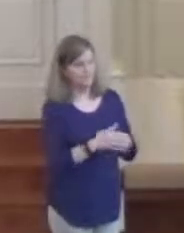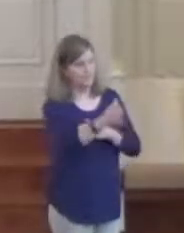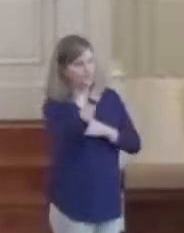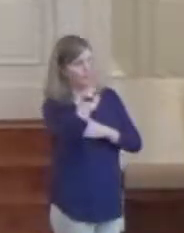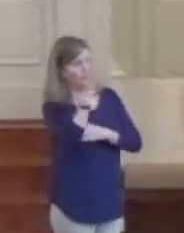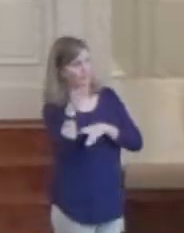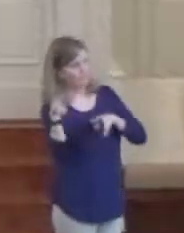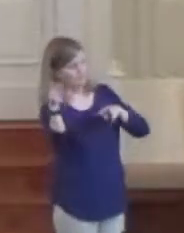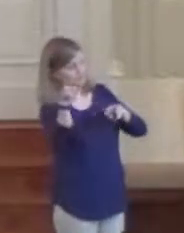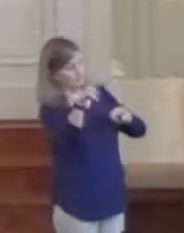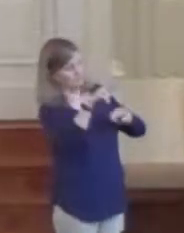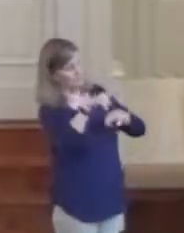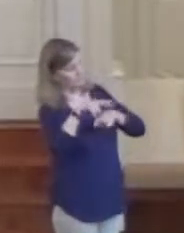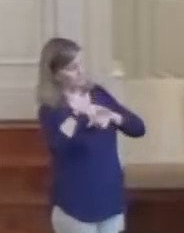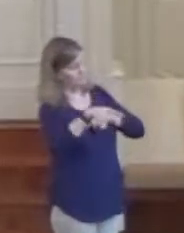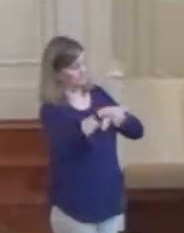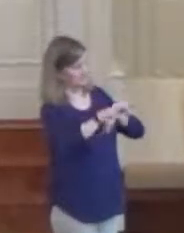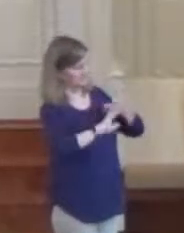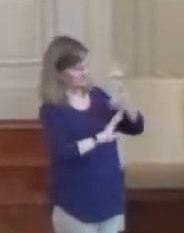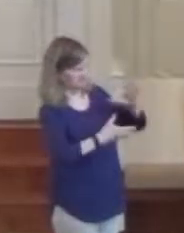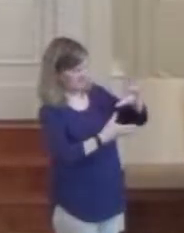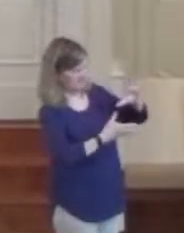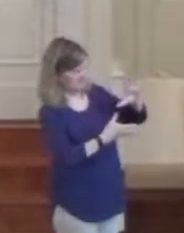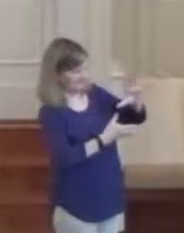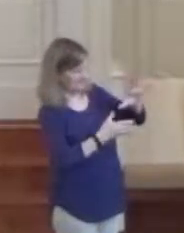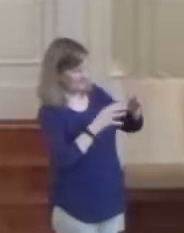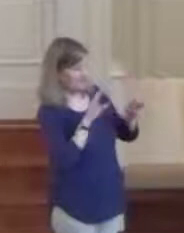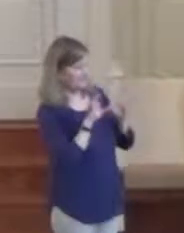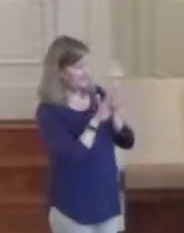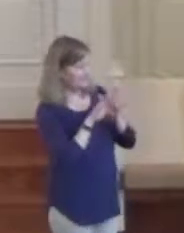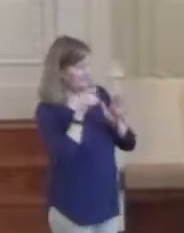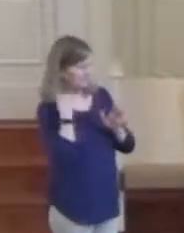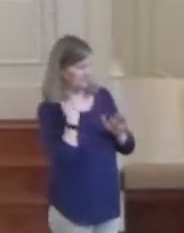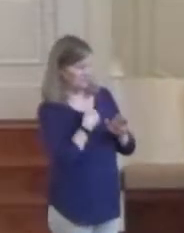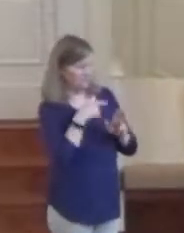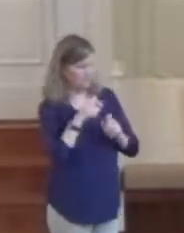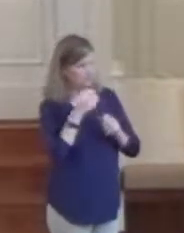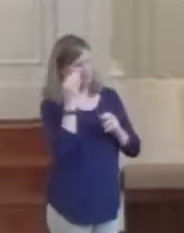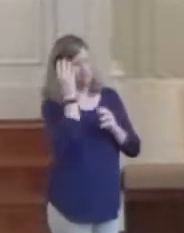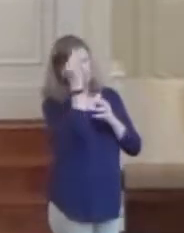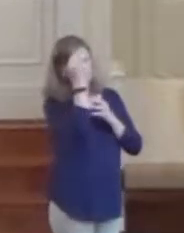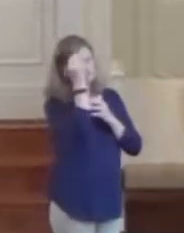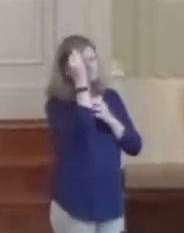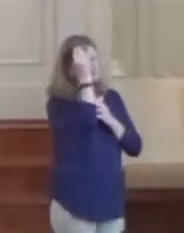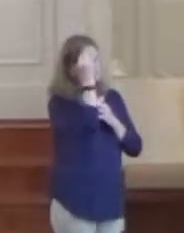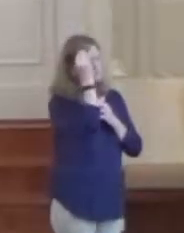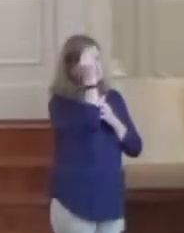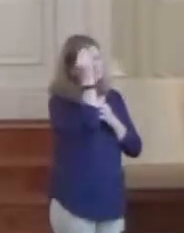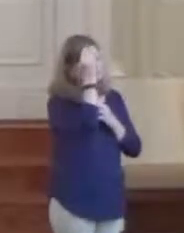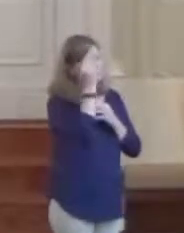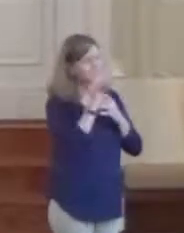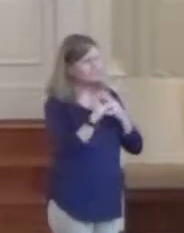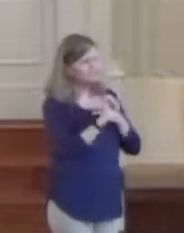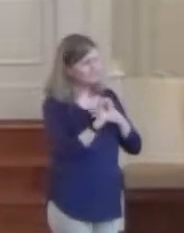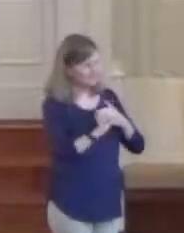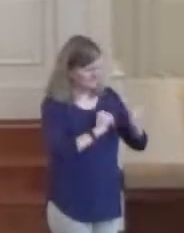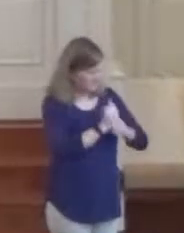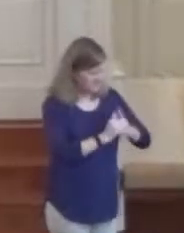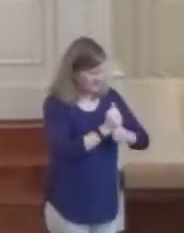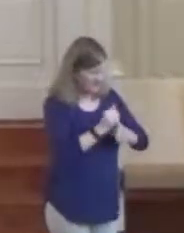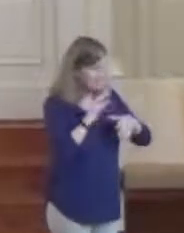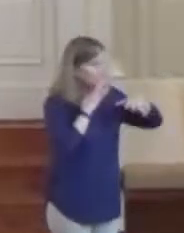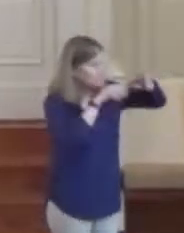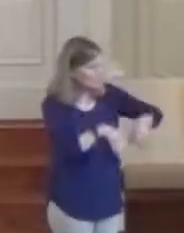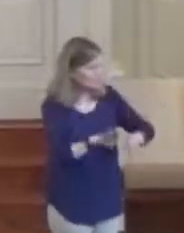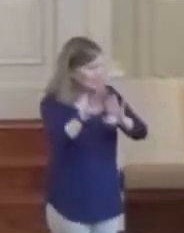is hovering over this chaos. And the image that we're supposed to have in our mind is like a violent water that's way out